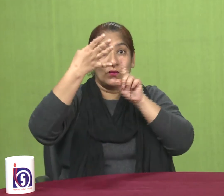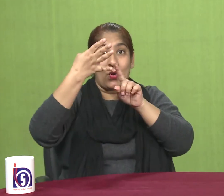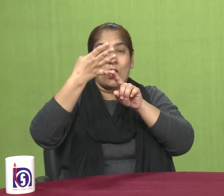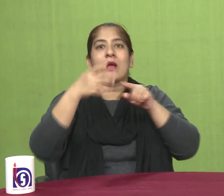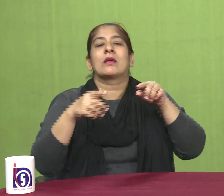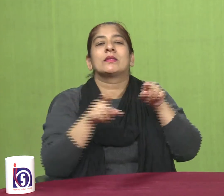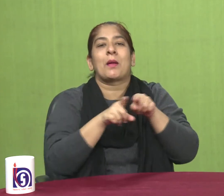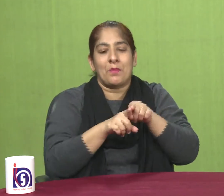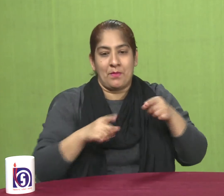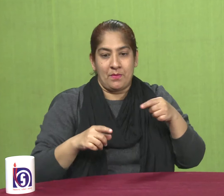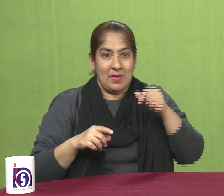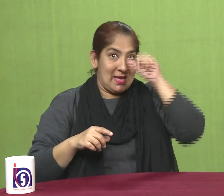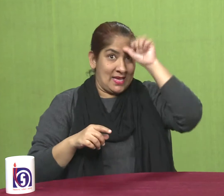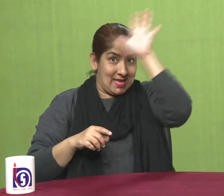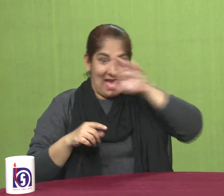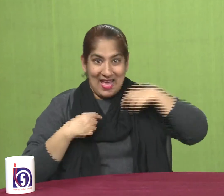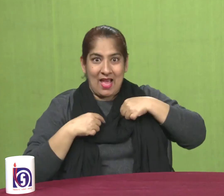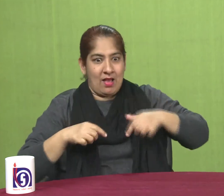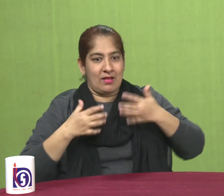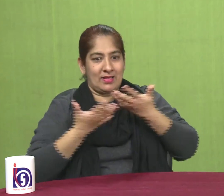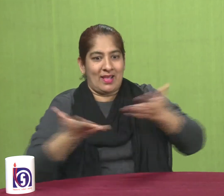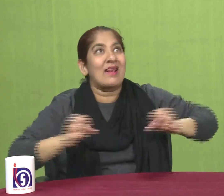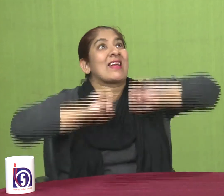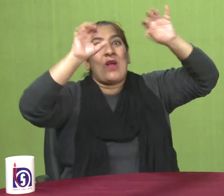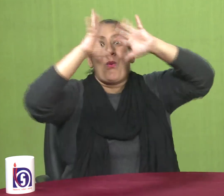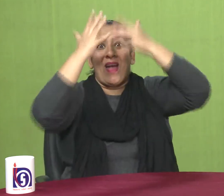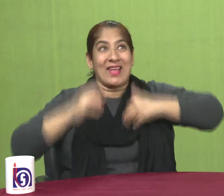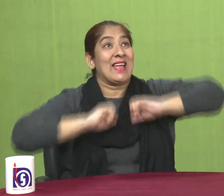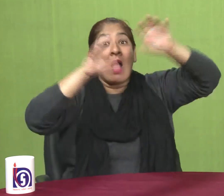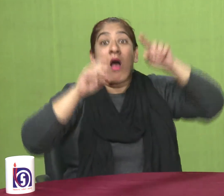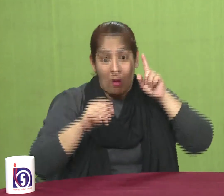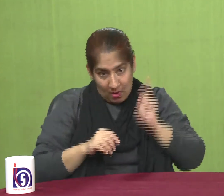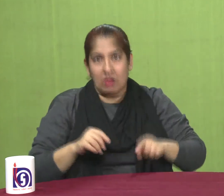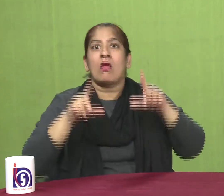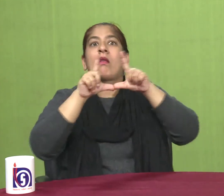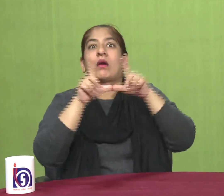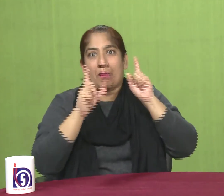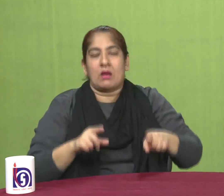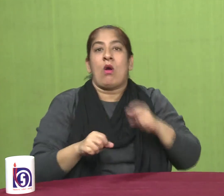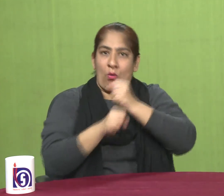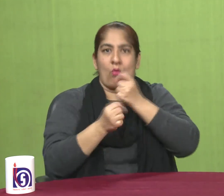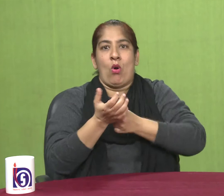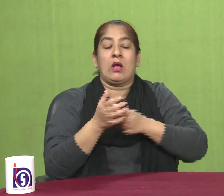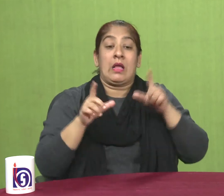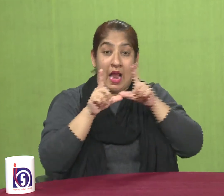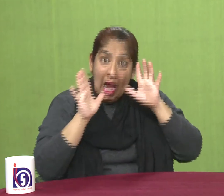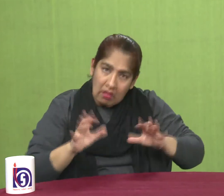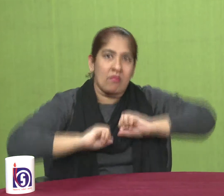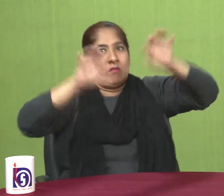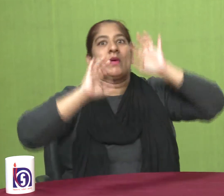fourth point is obtaining export license is very important.